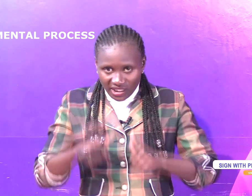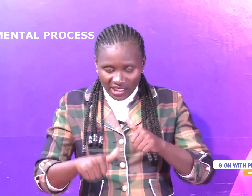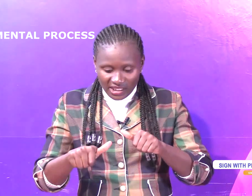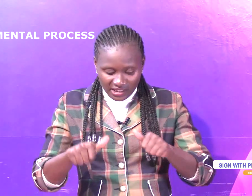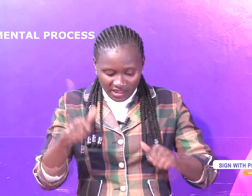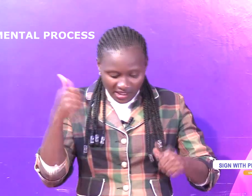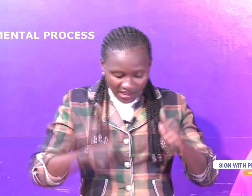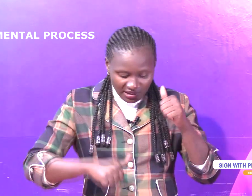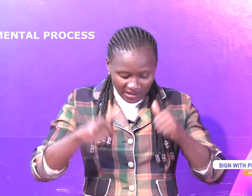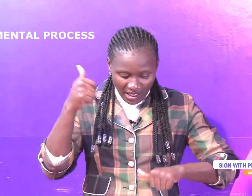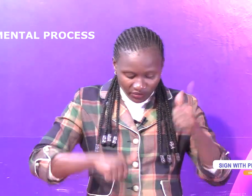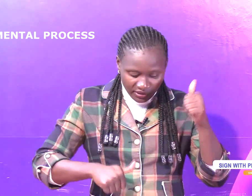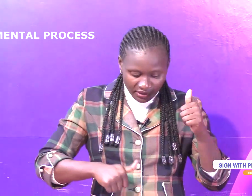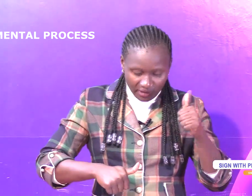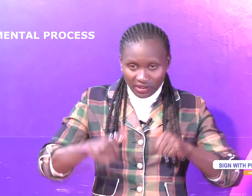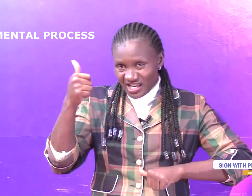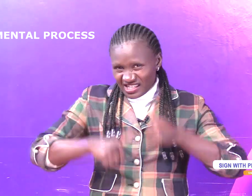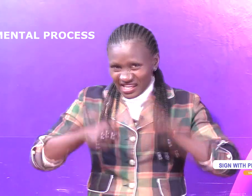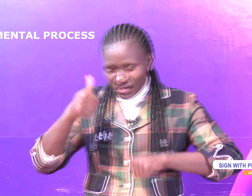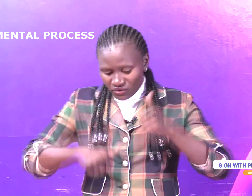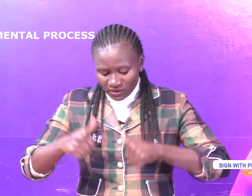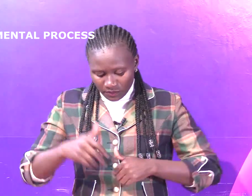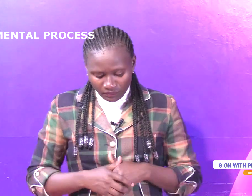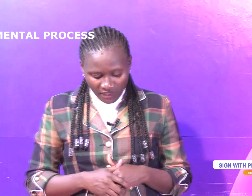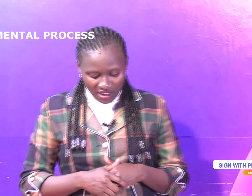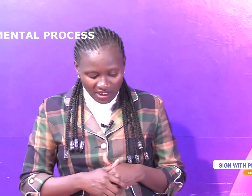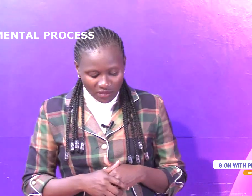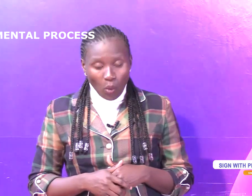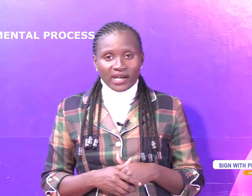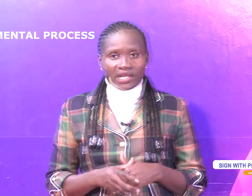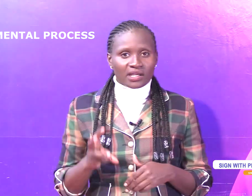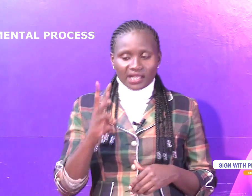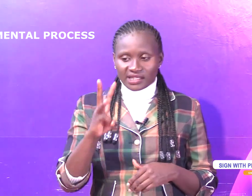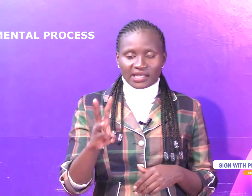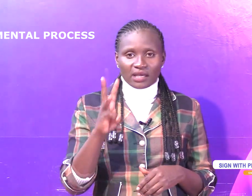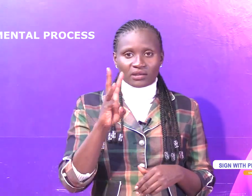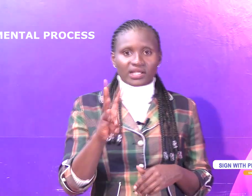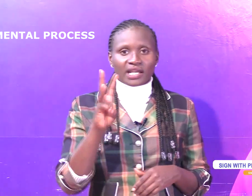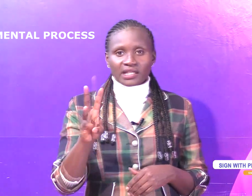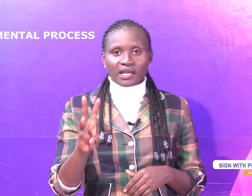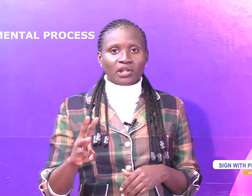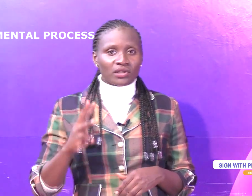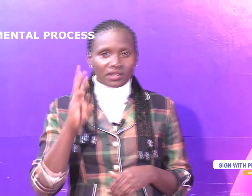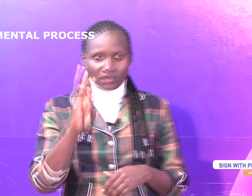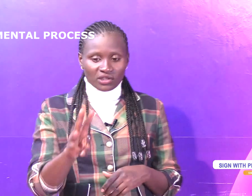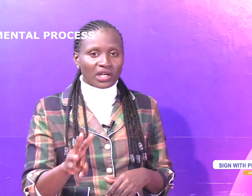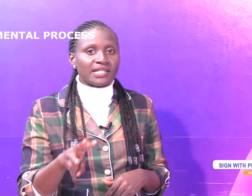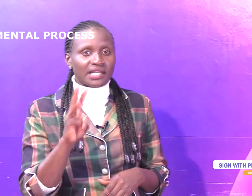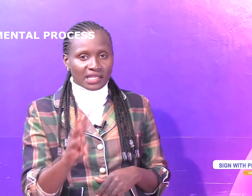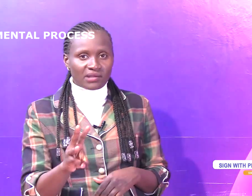this, doubt, doubt. And then worry, using a letter W, initialize letter W, and then you